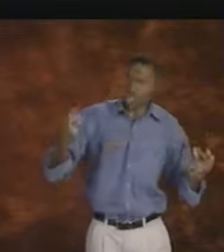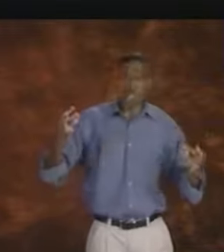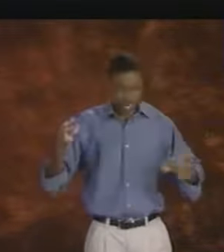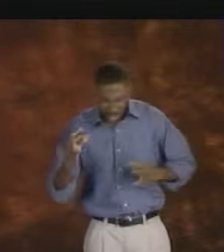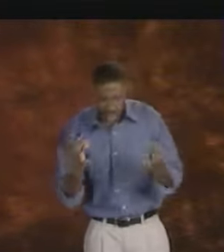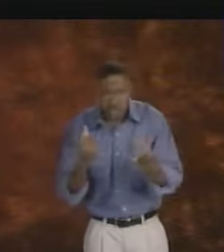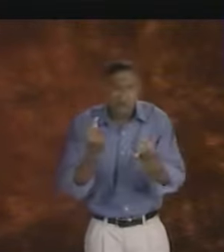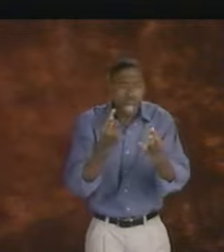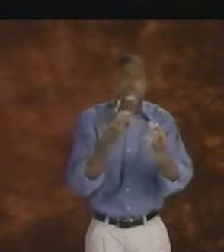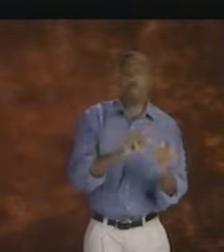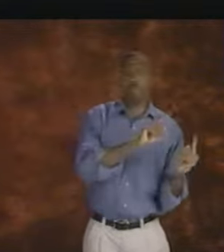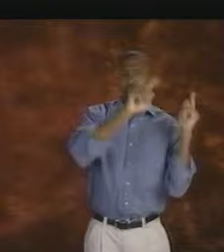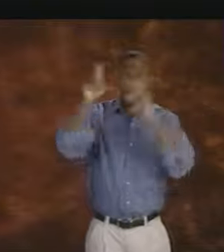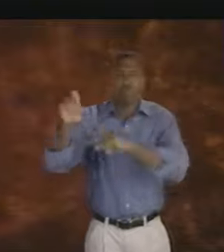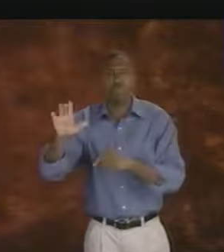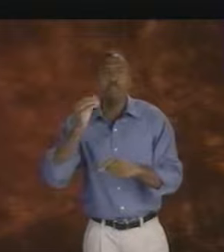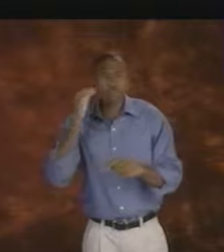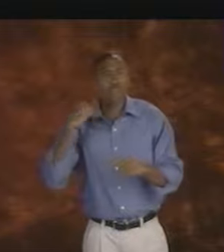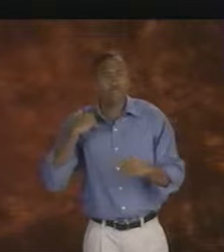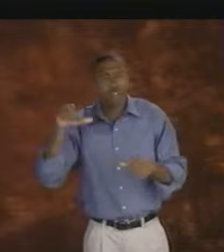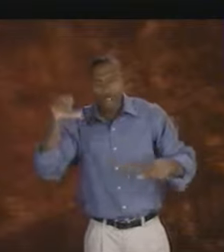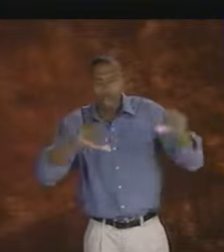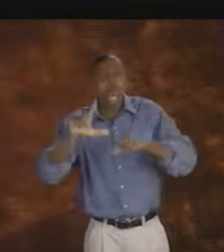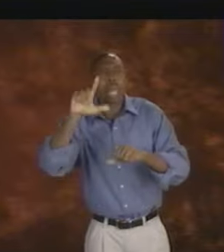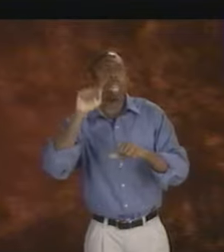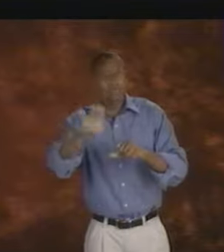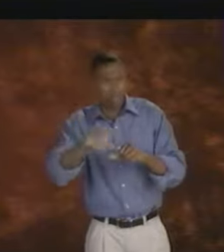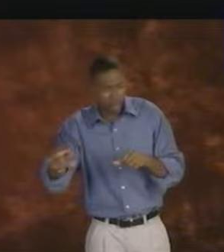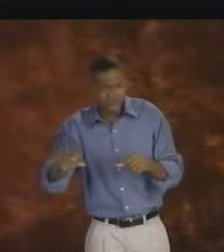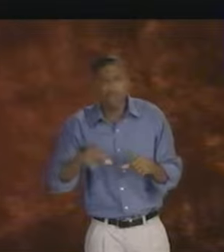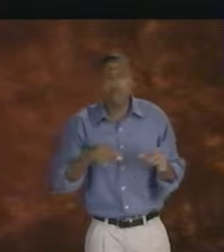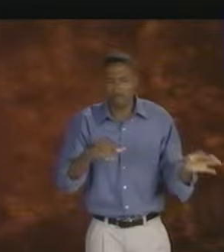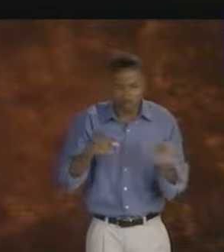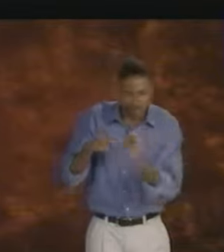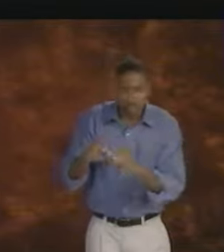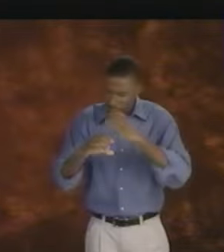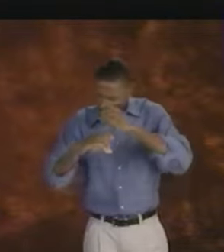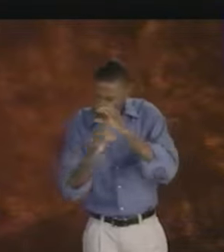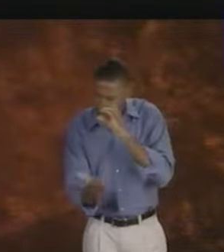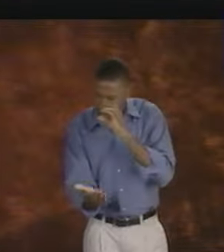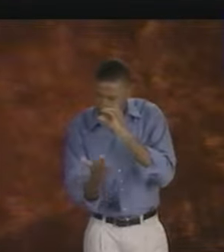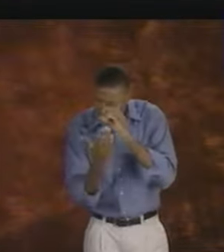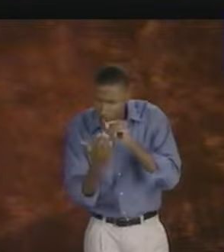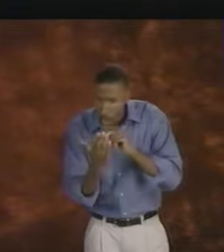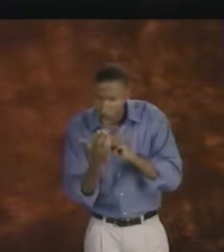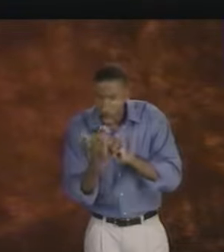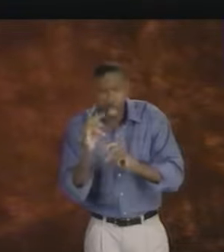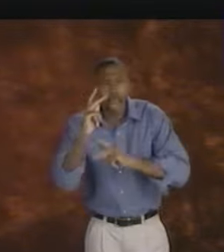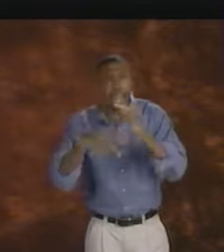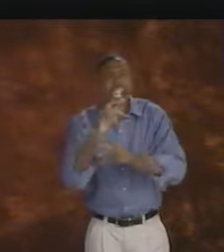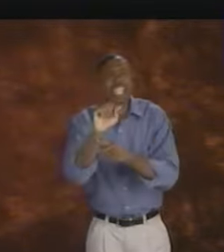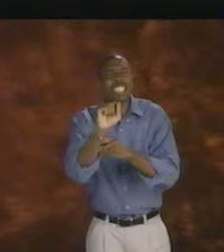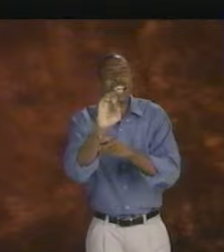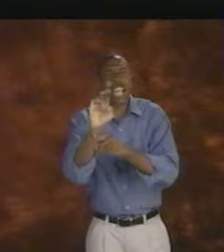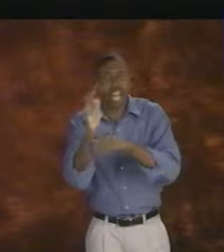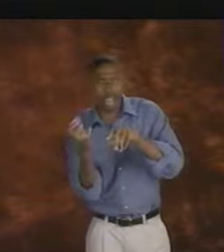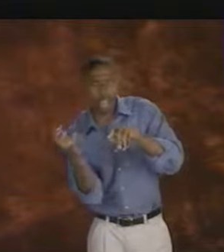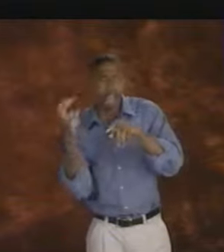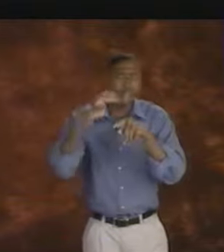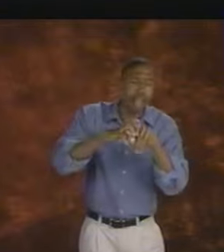dog's, his clothing and his dog's fur. And so he took these things back to his lab and